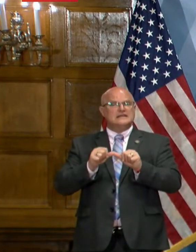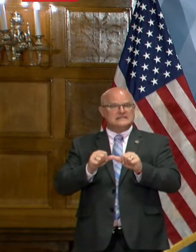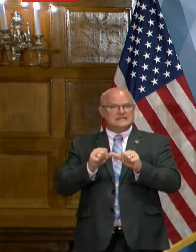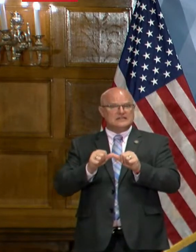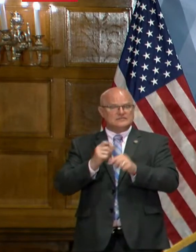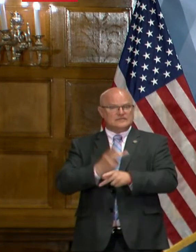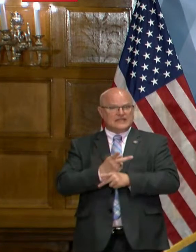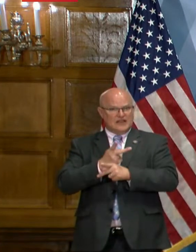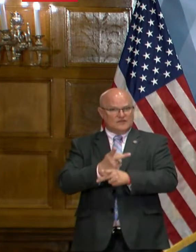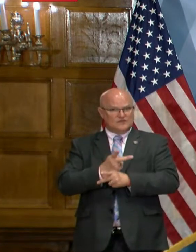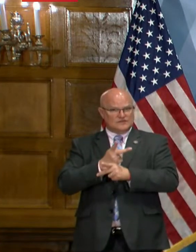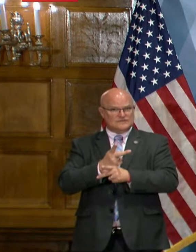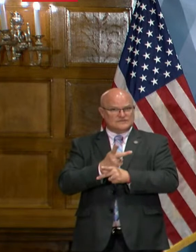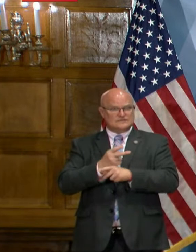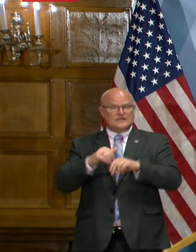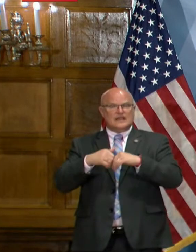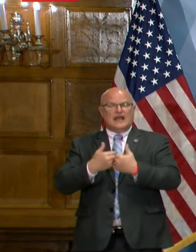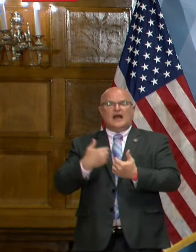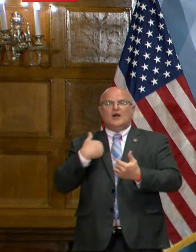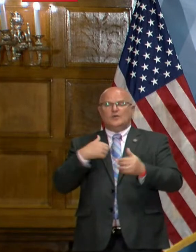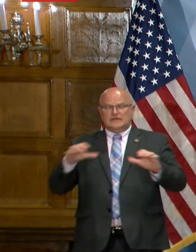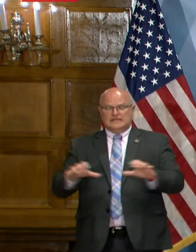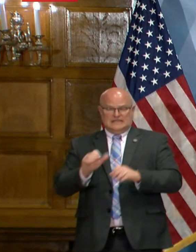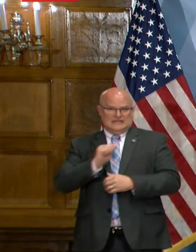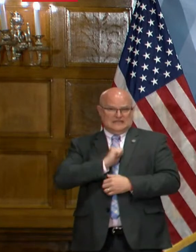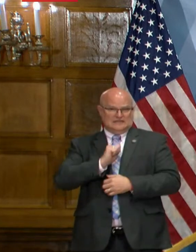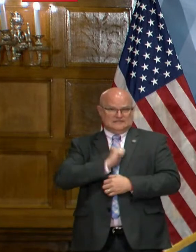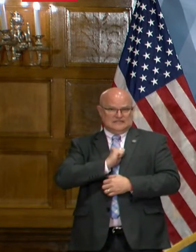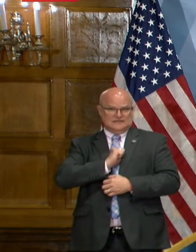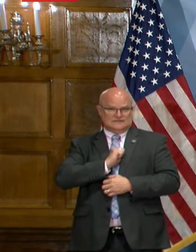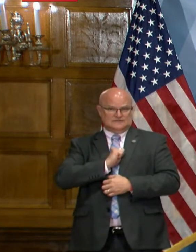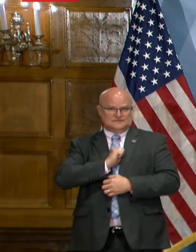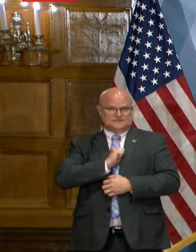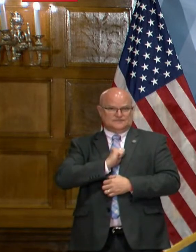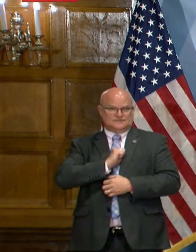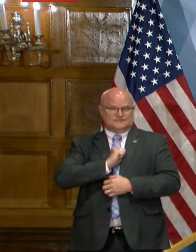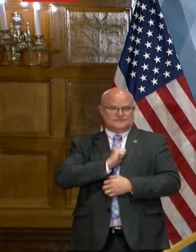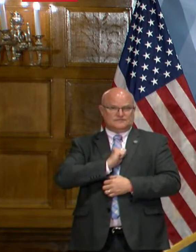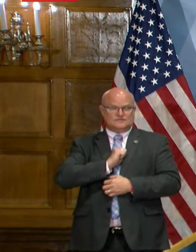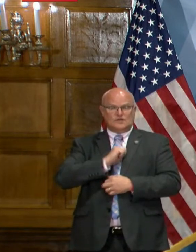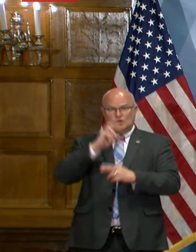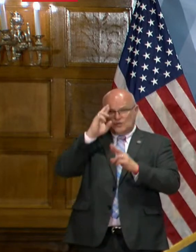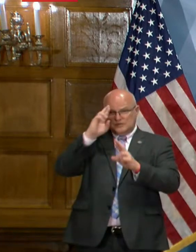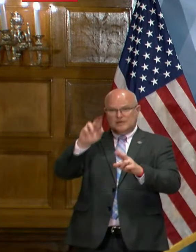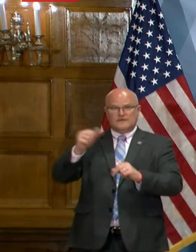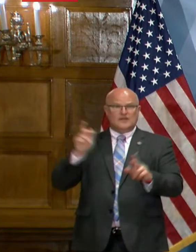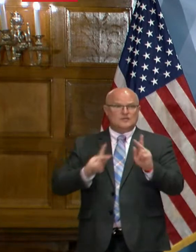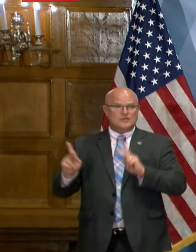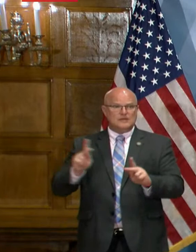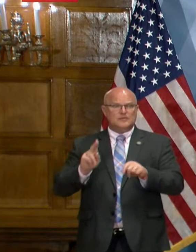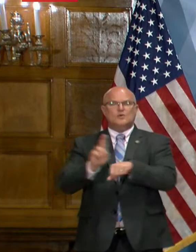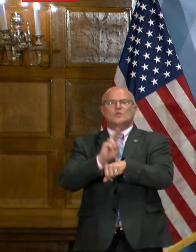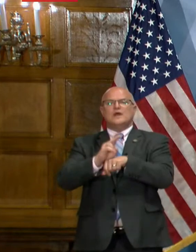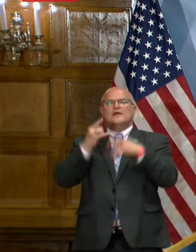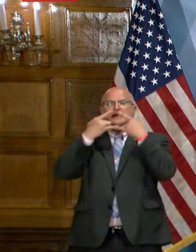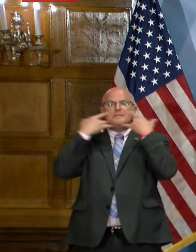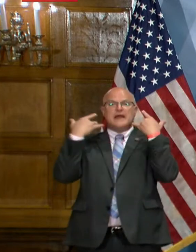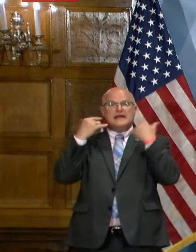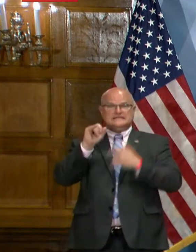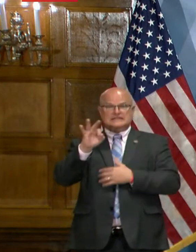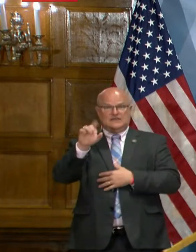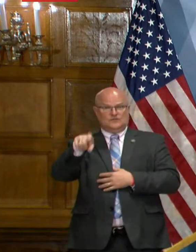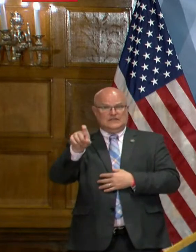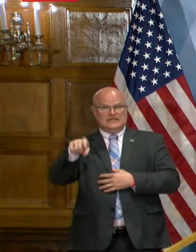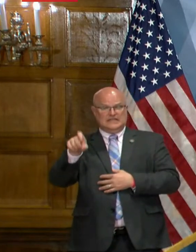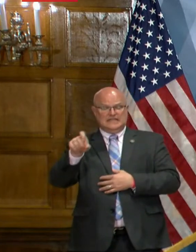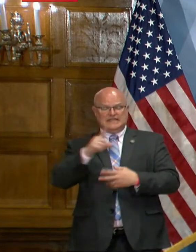continuing to be careful in how we conduct ourselves, respectful of others, wearing a mask when needed, and